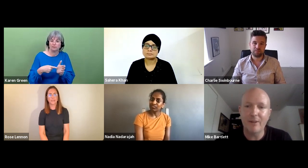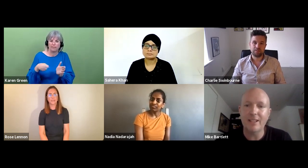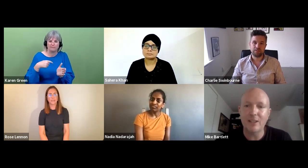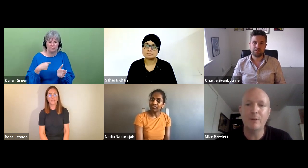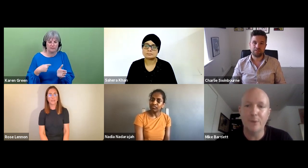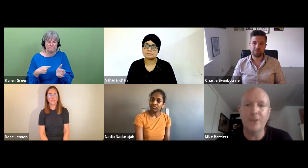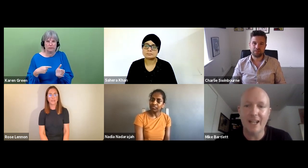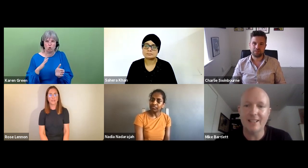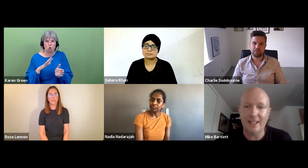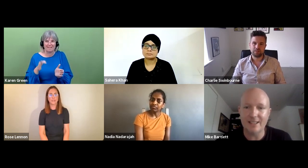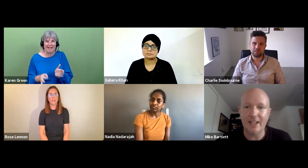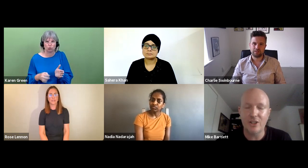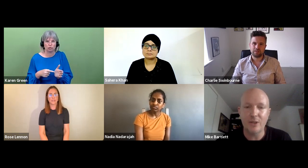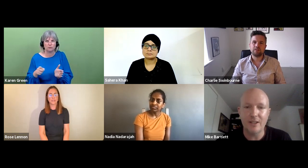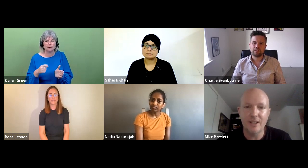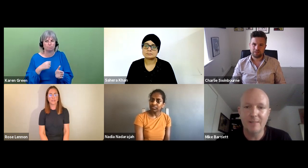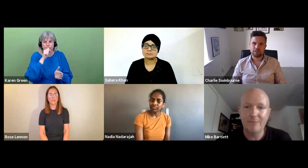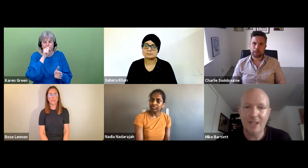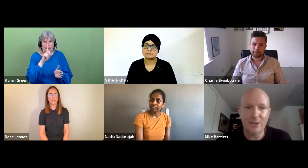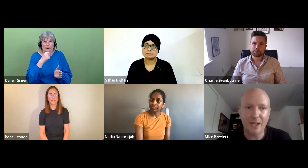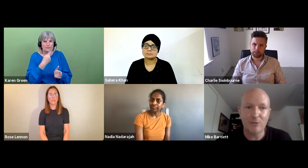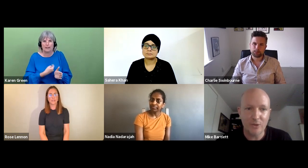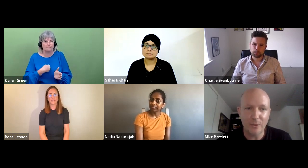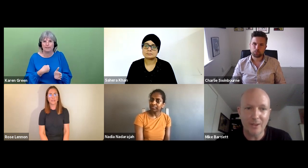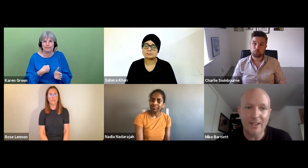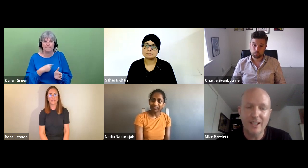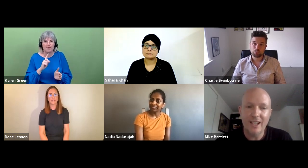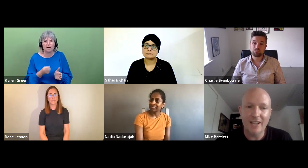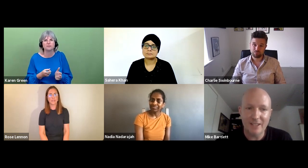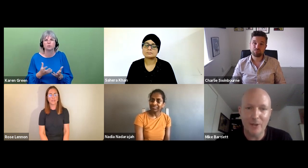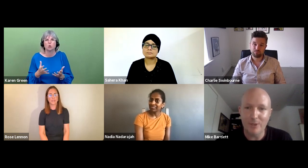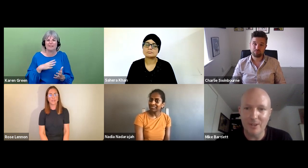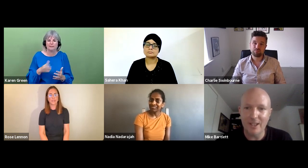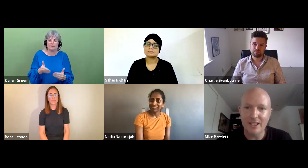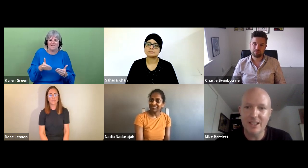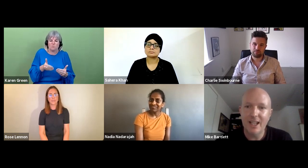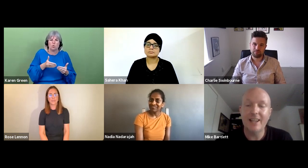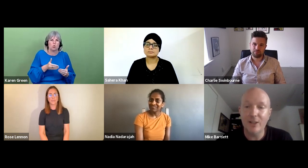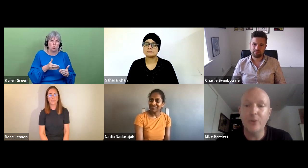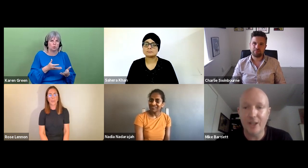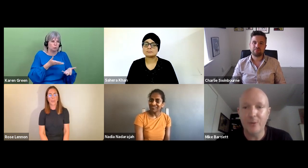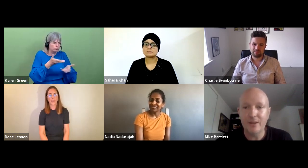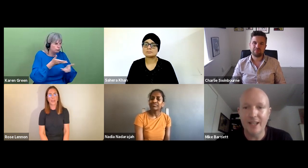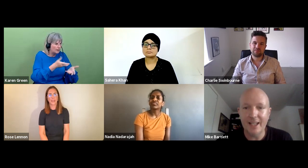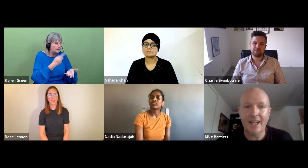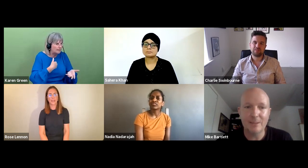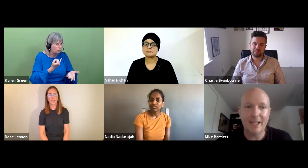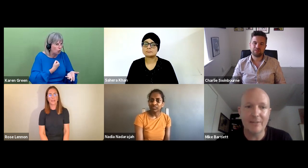finding someone before you get to that stage who can tell you how wrong you are and help you with it. And then also let the actor be an advocate